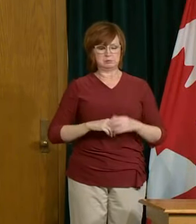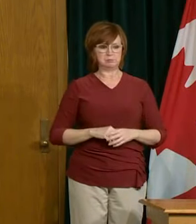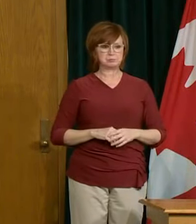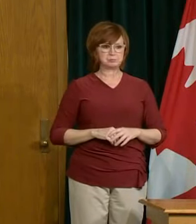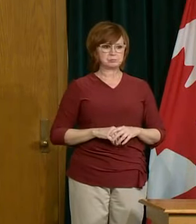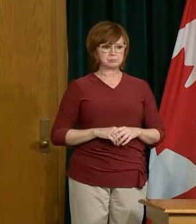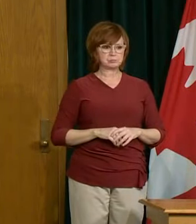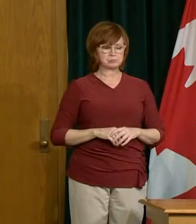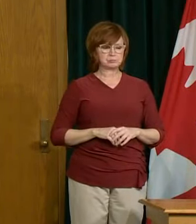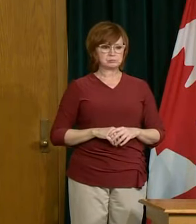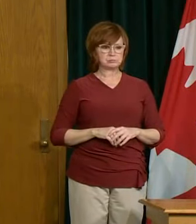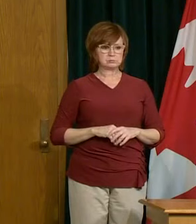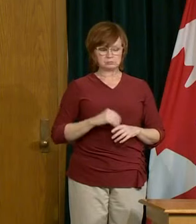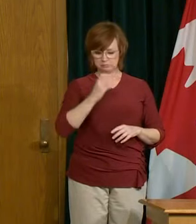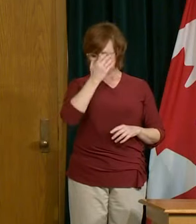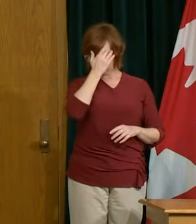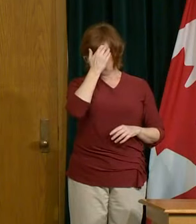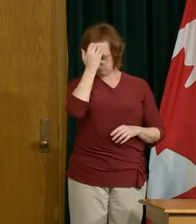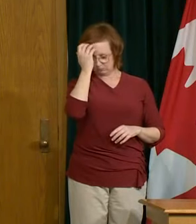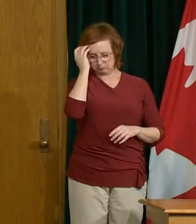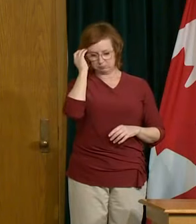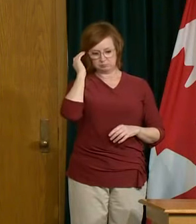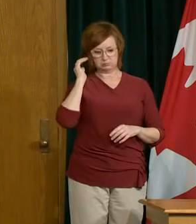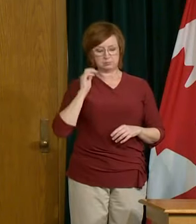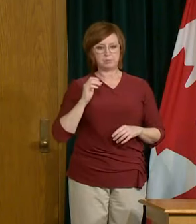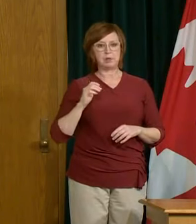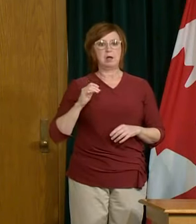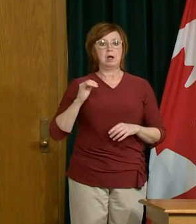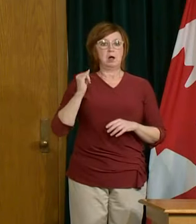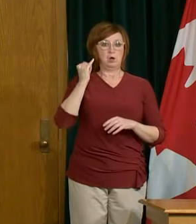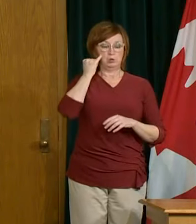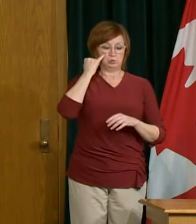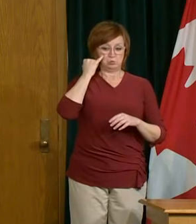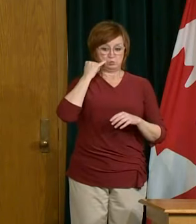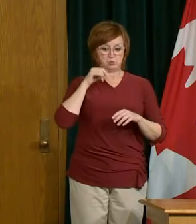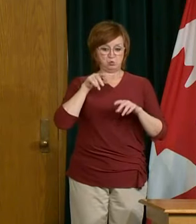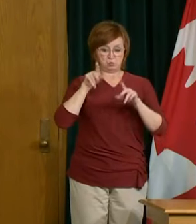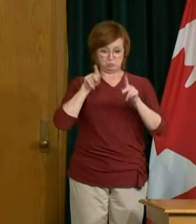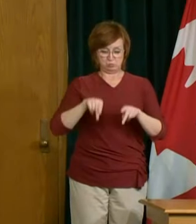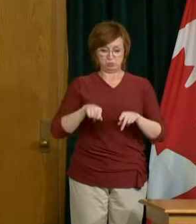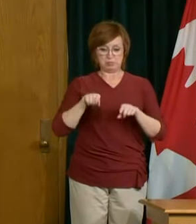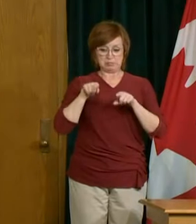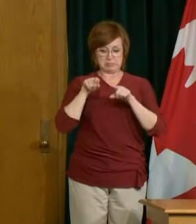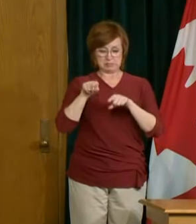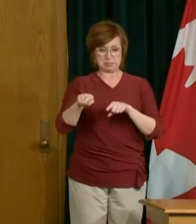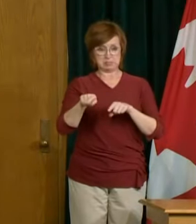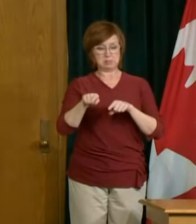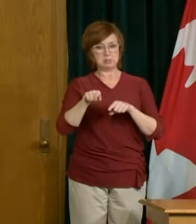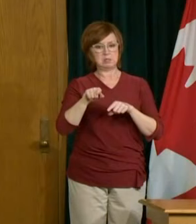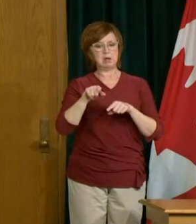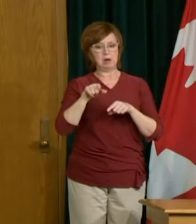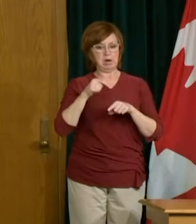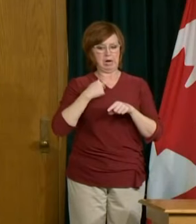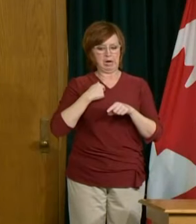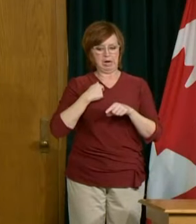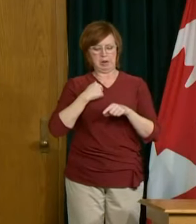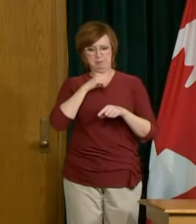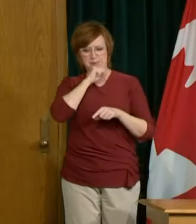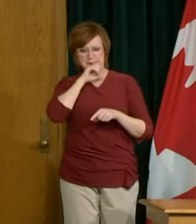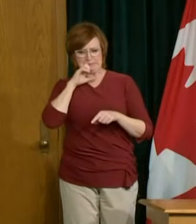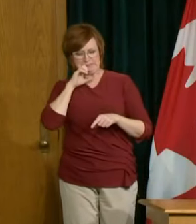still want to take additional precautions when you engage in those activities or when you choose to go